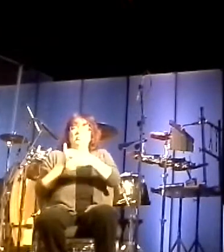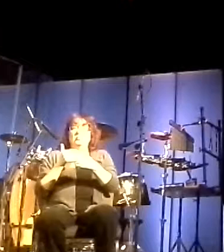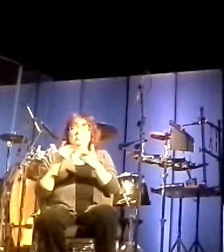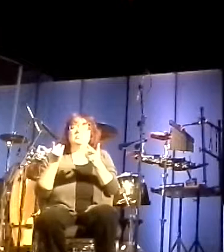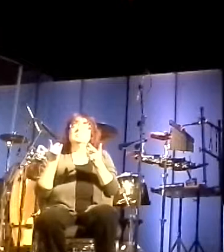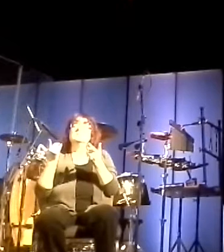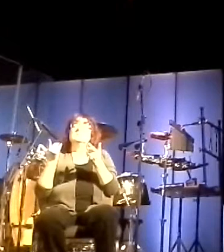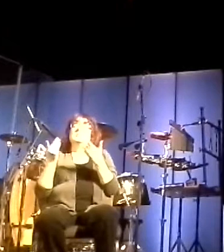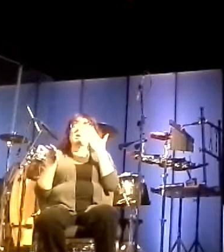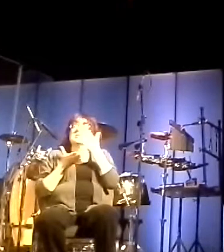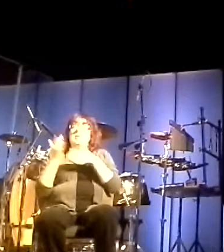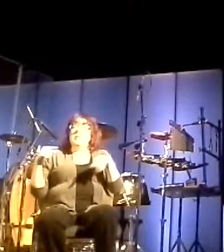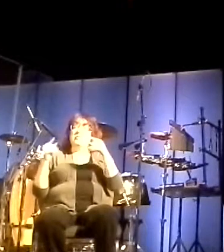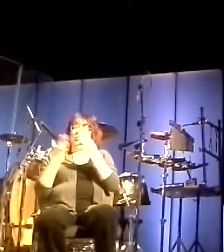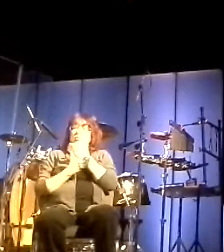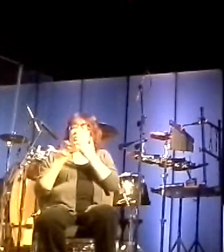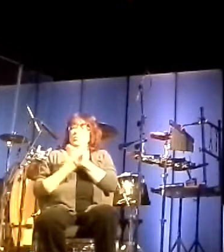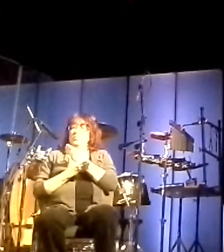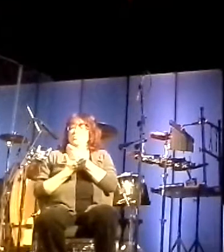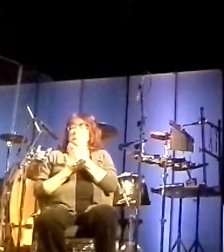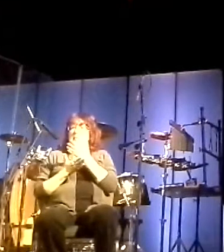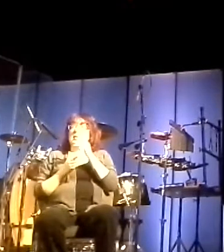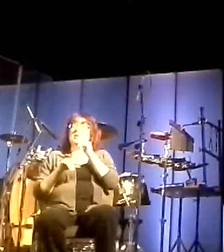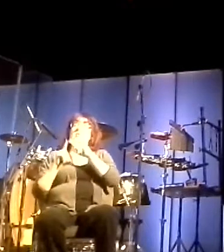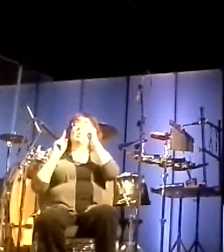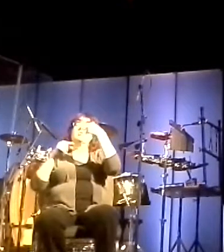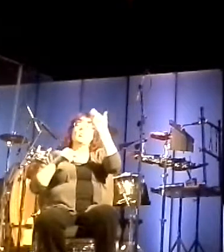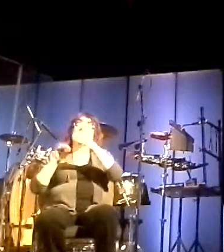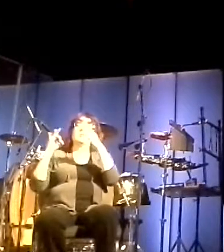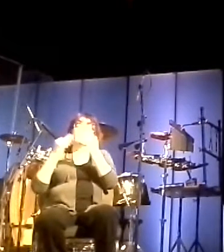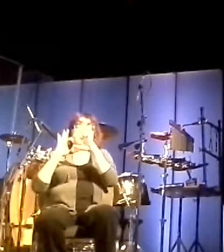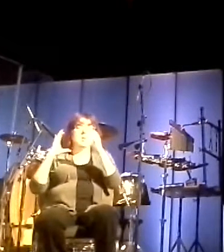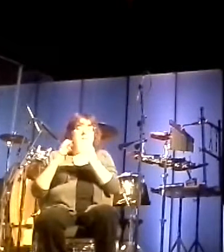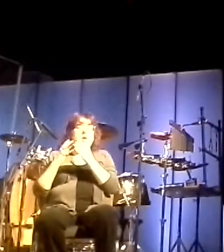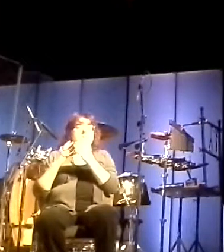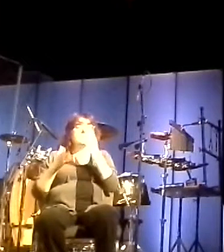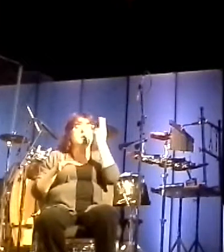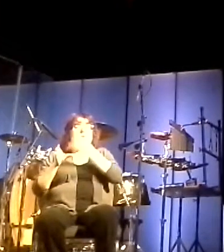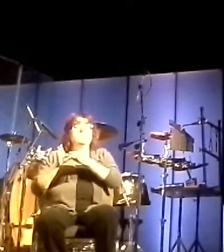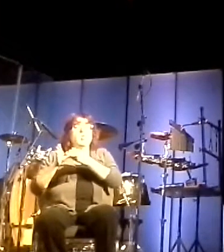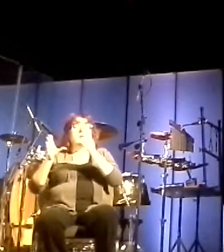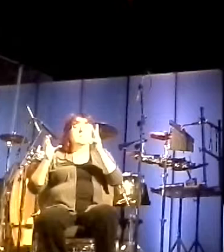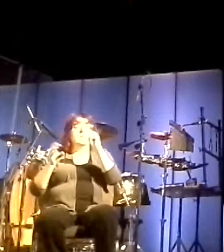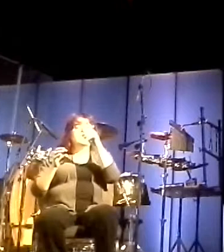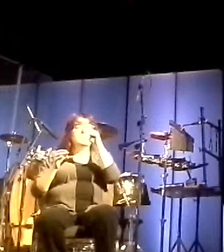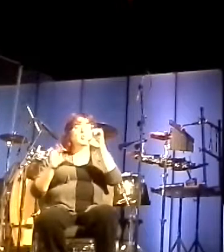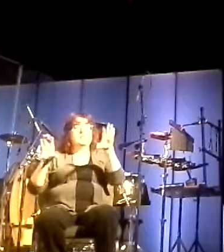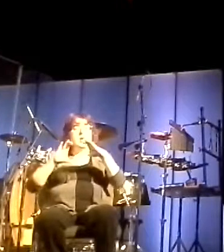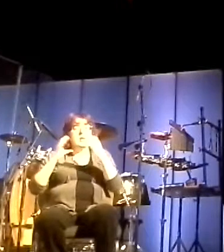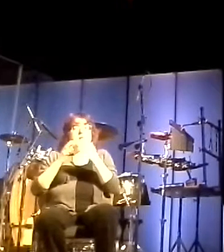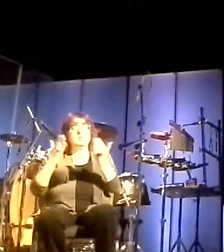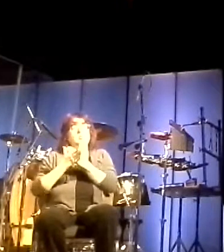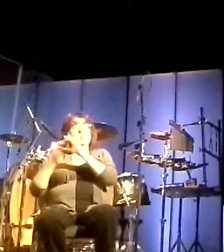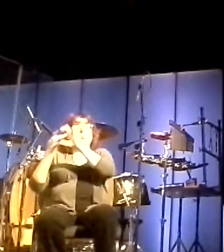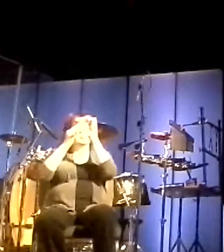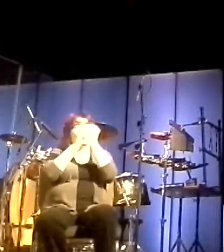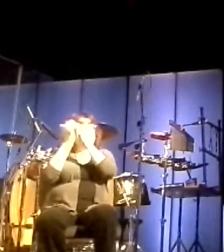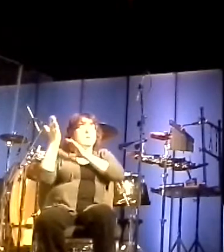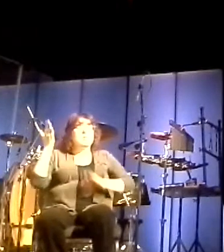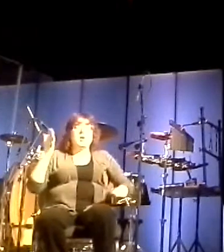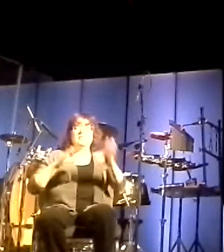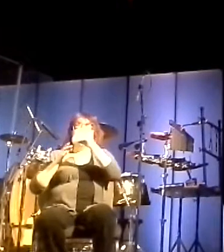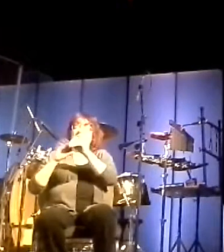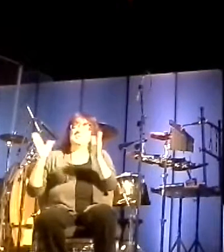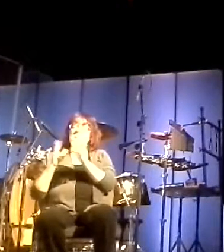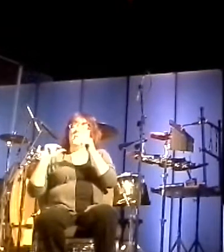afterwards. Maybe for some of you who are new around here, maybe it's time to go to Welcome to Family class. Maybe join that Move class if you're new in your relationship with Christ. Maybe get